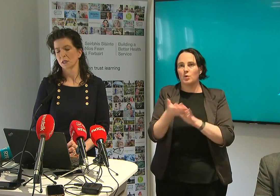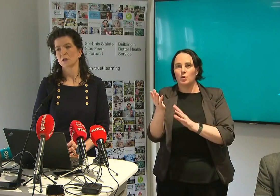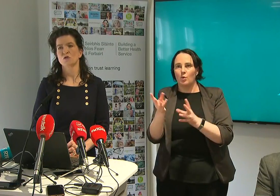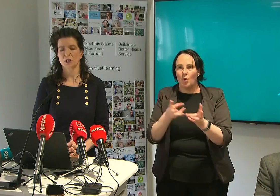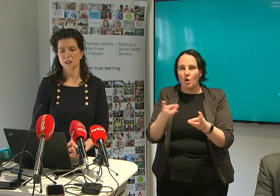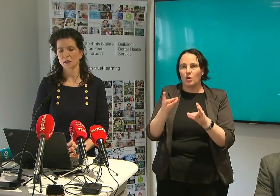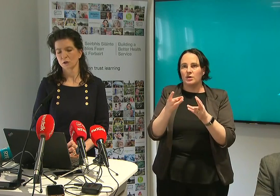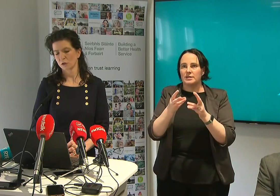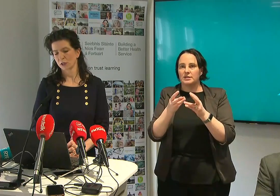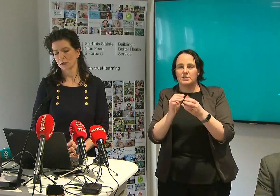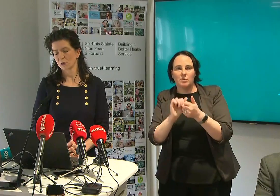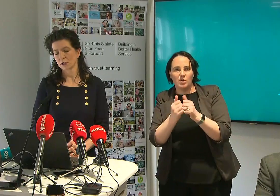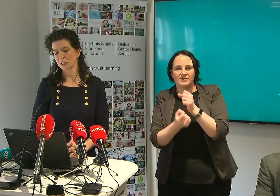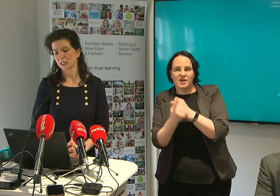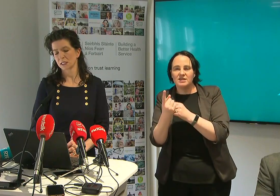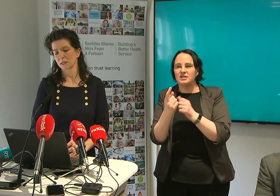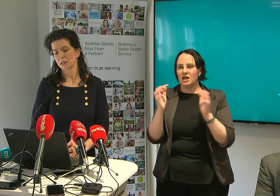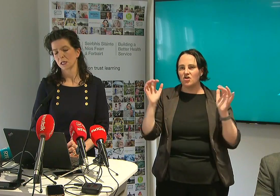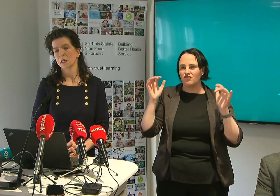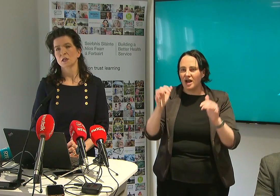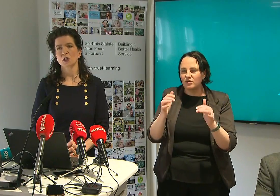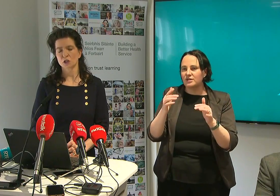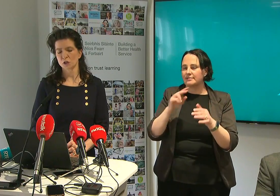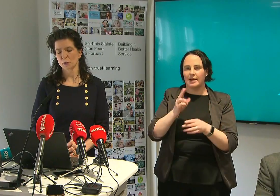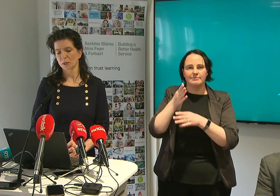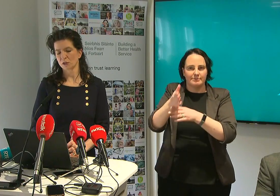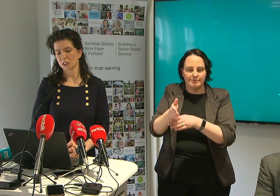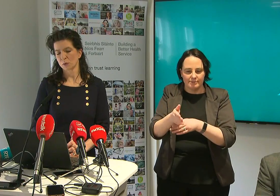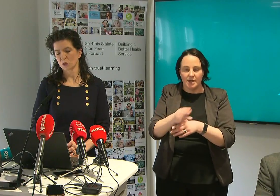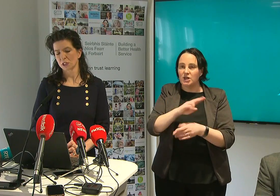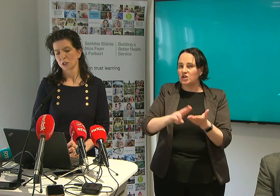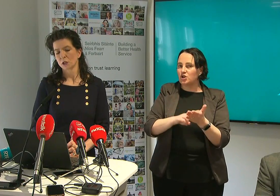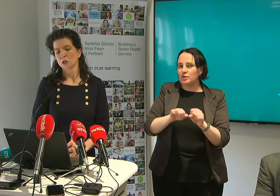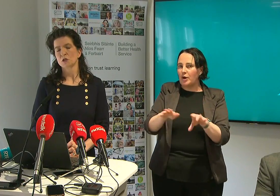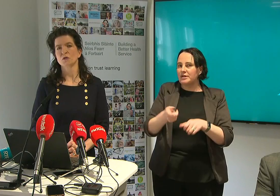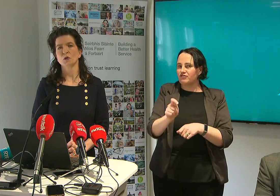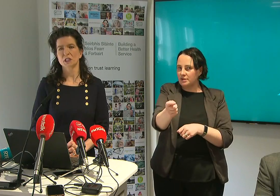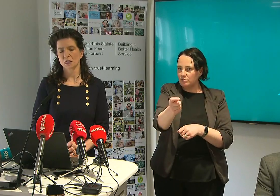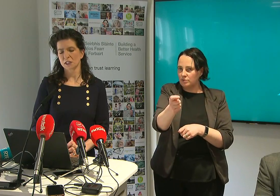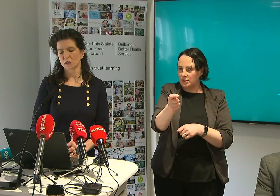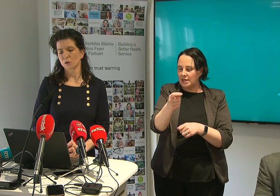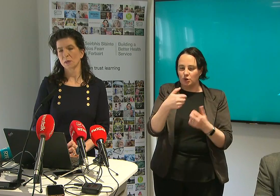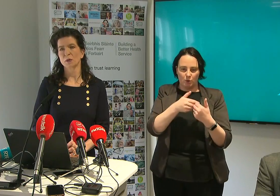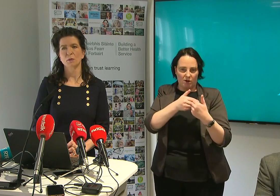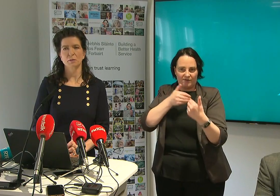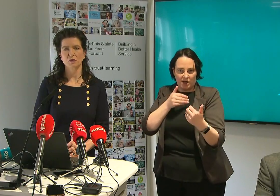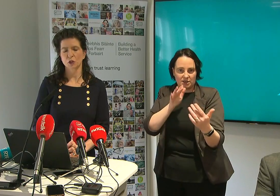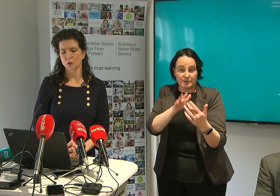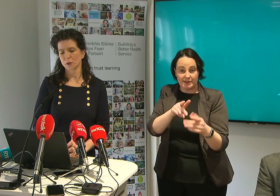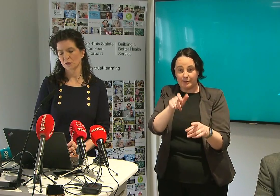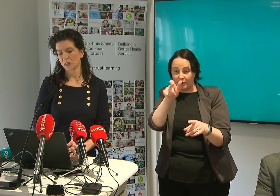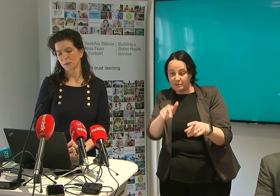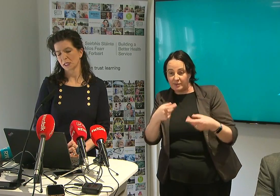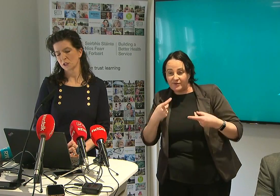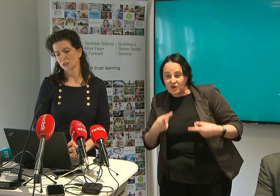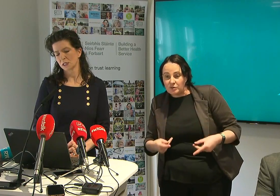events, training, crowded settings, not to use public transport, to avoid contact with people who might be